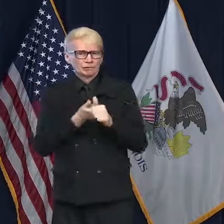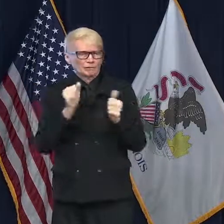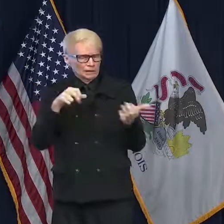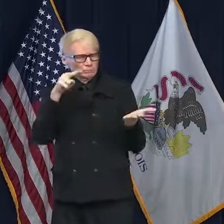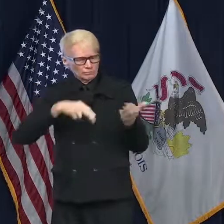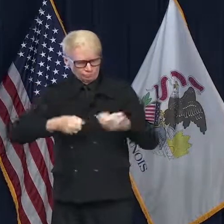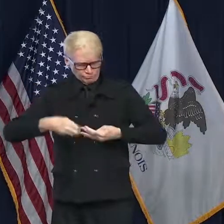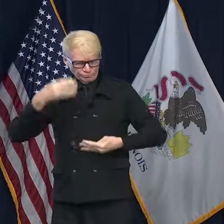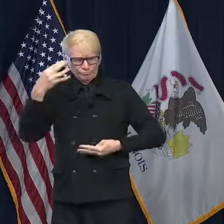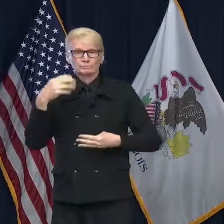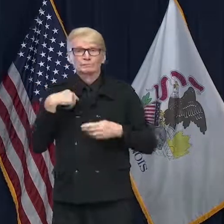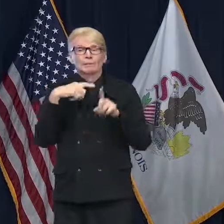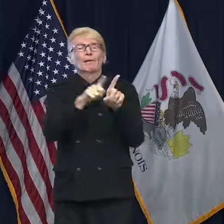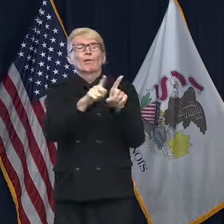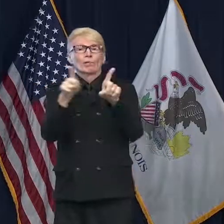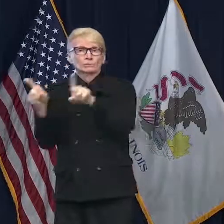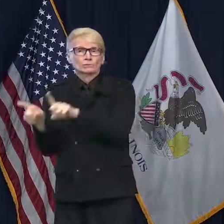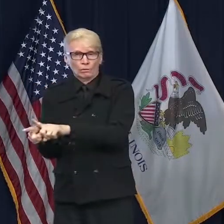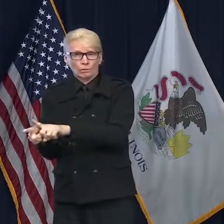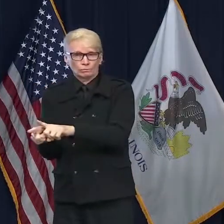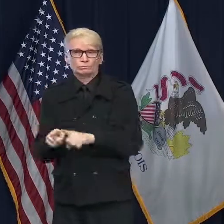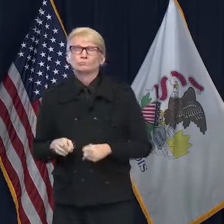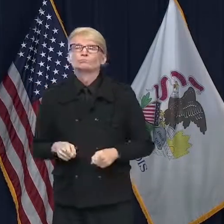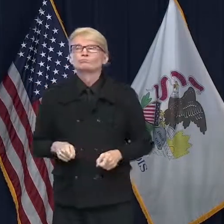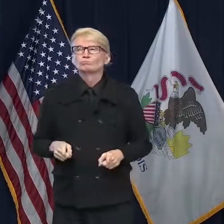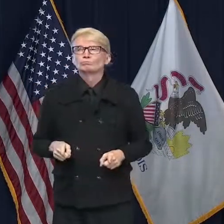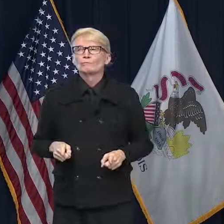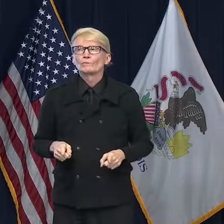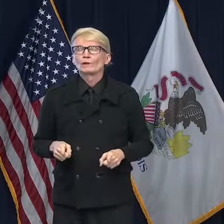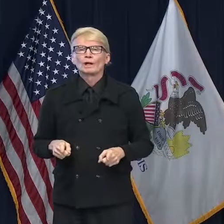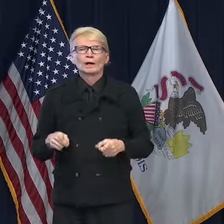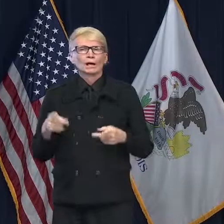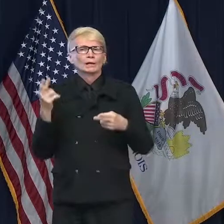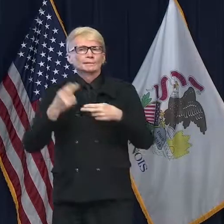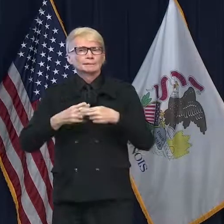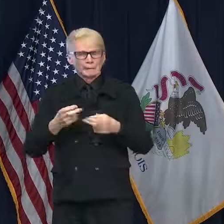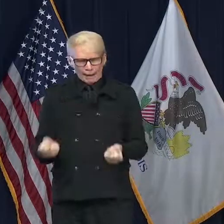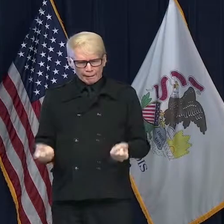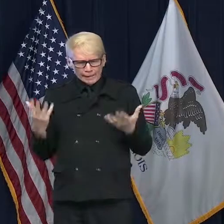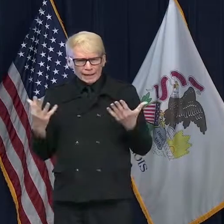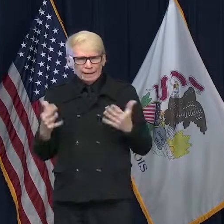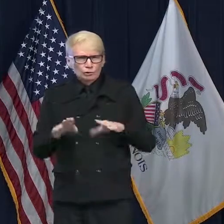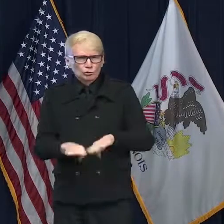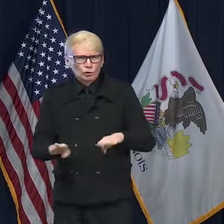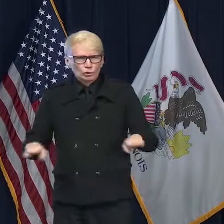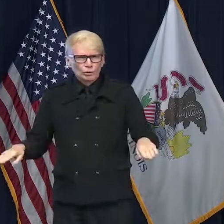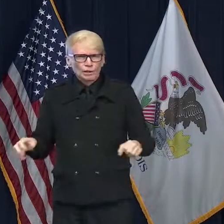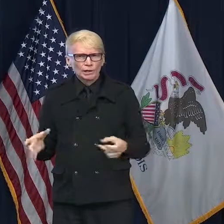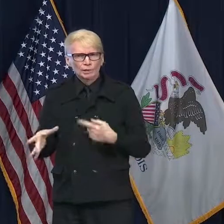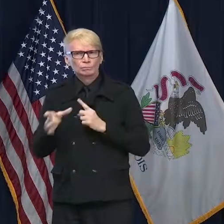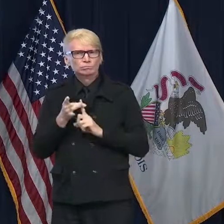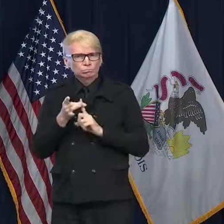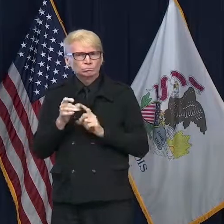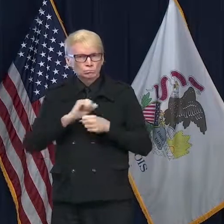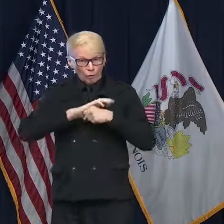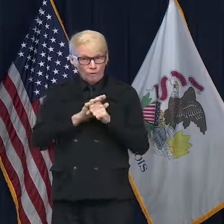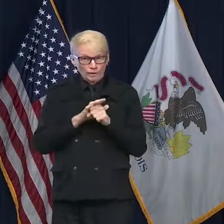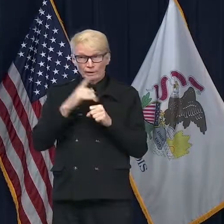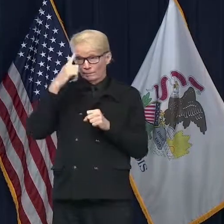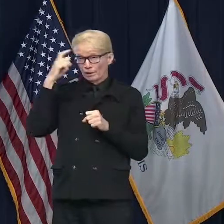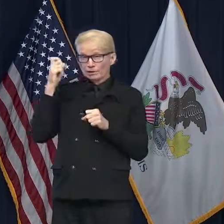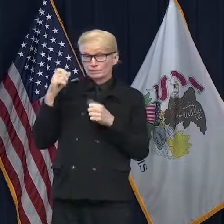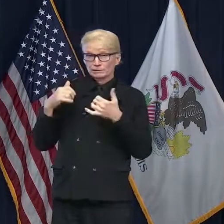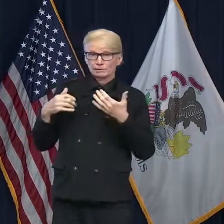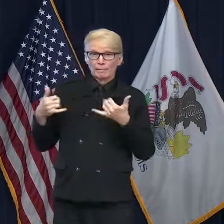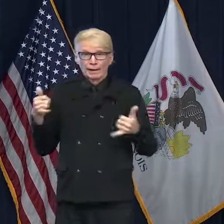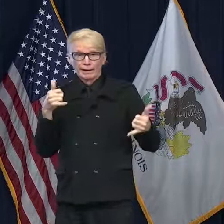yourself. Let me also say that, you talked about the number of children who've had COVID as a result of playing.